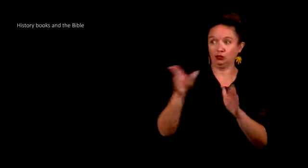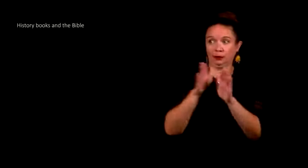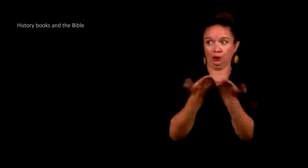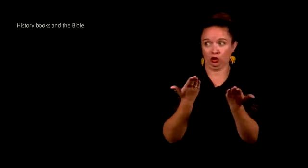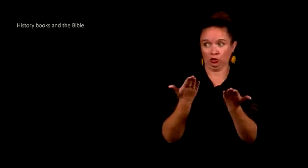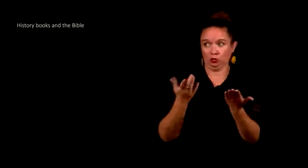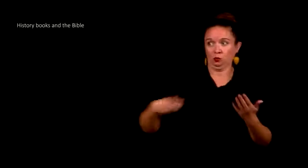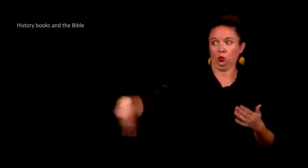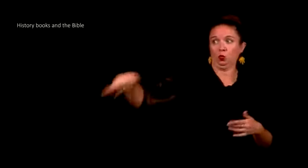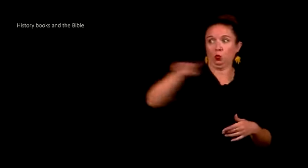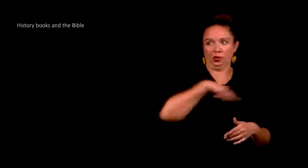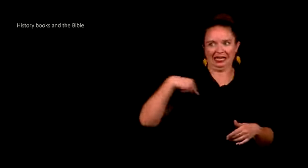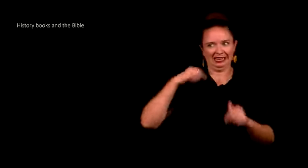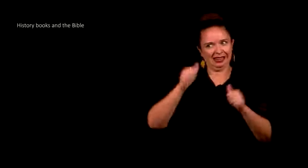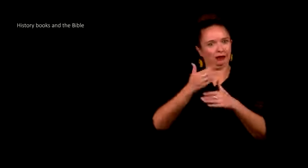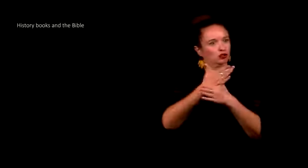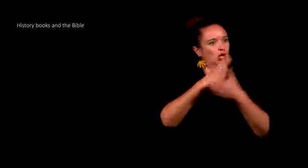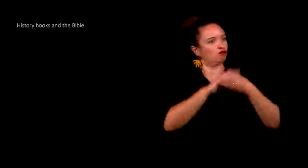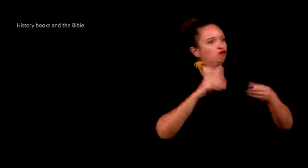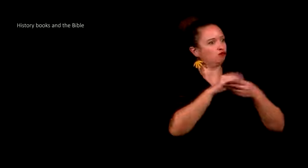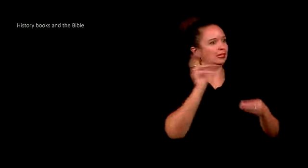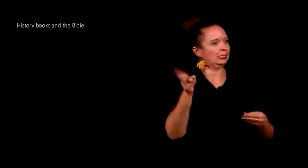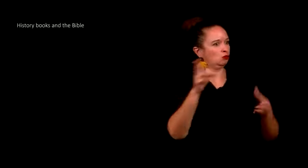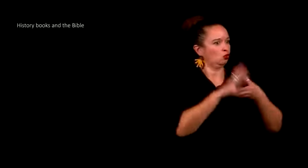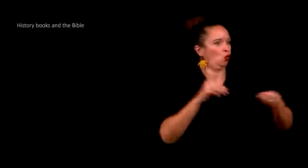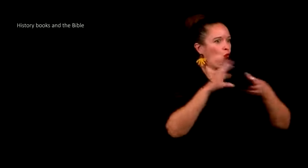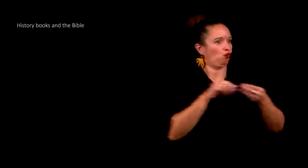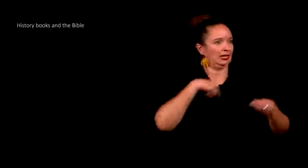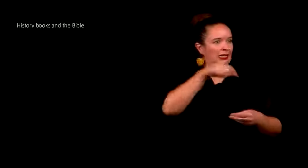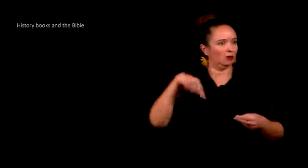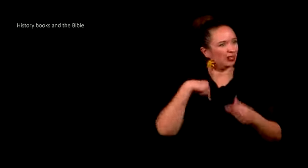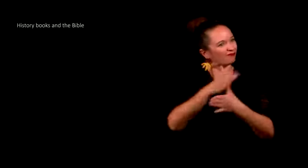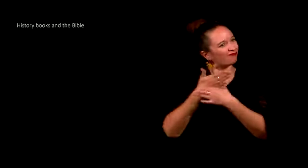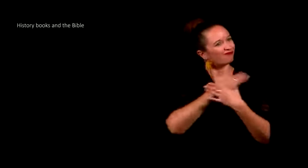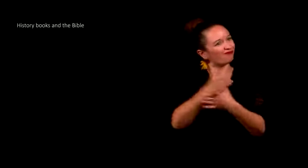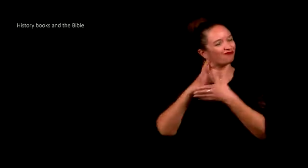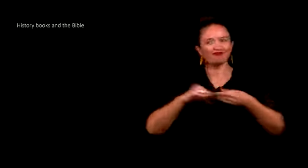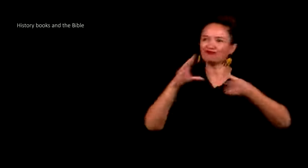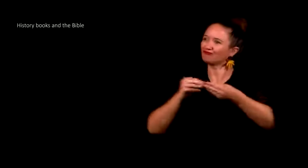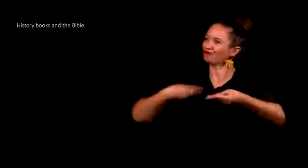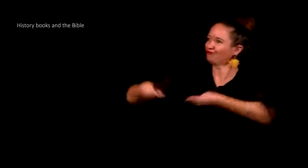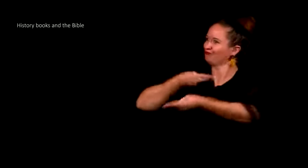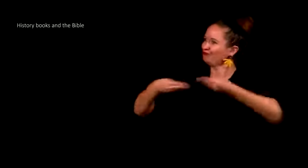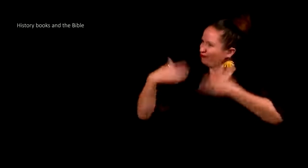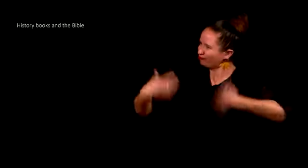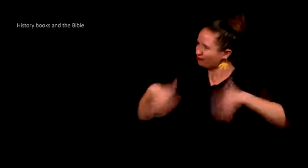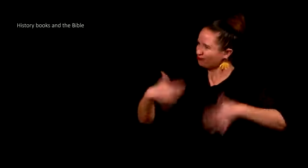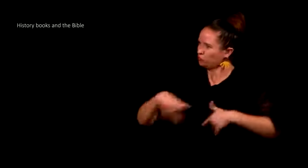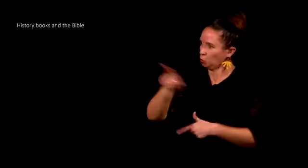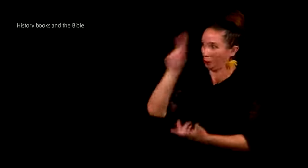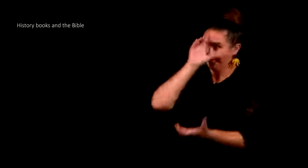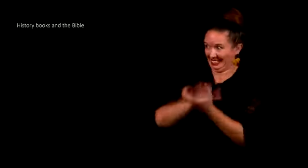I'm going to kind of summarize this. History books and the Bible. So we share these stories. We share